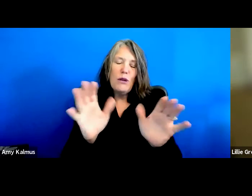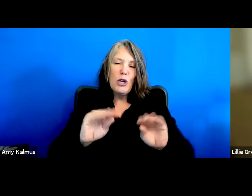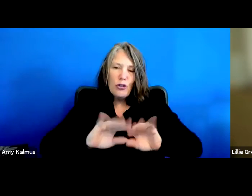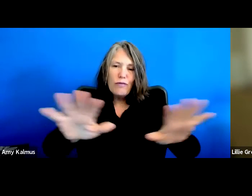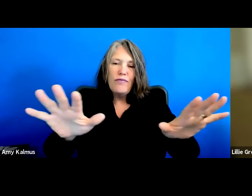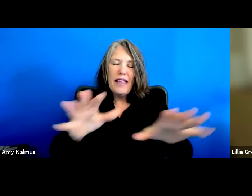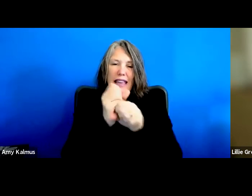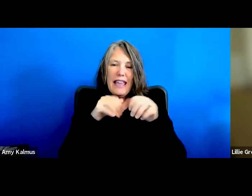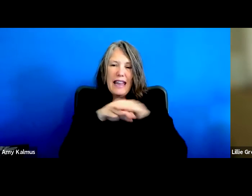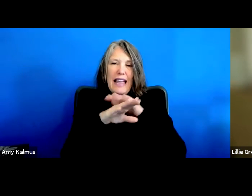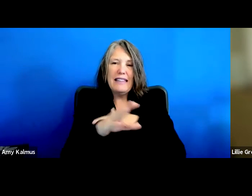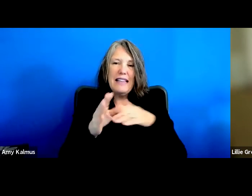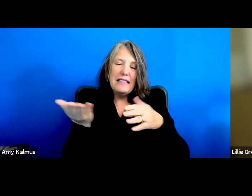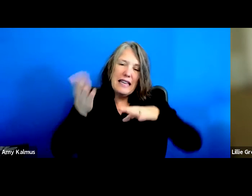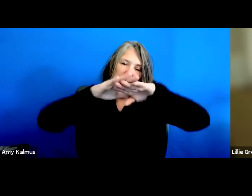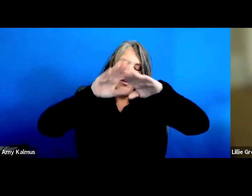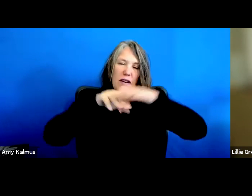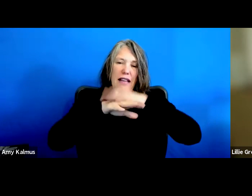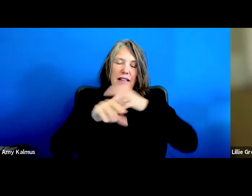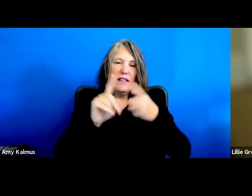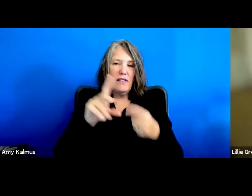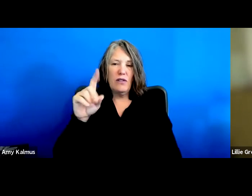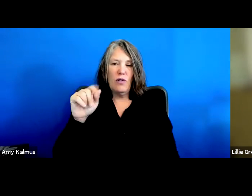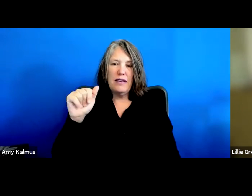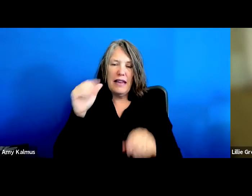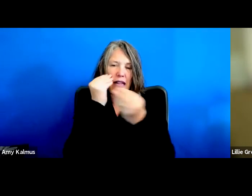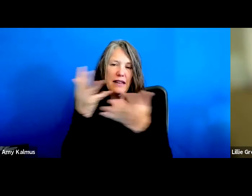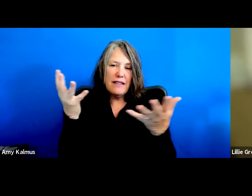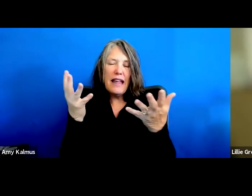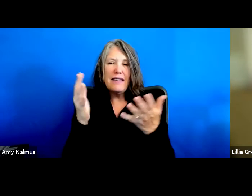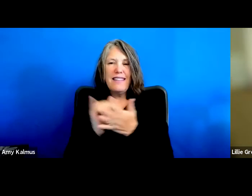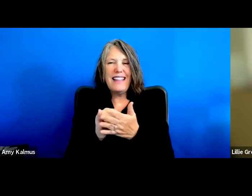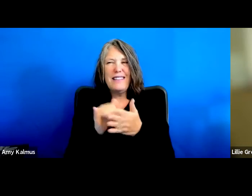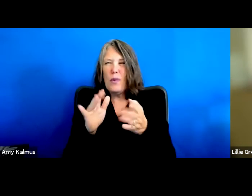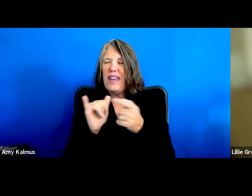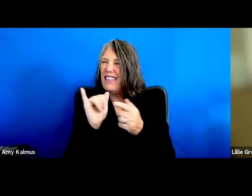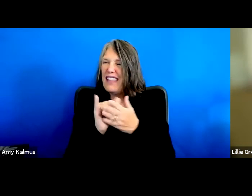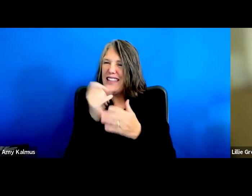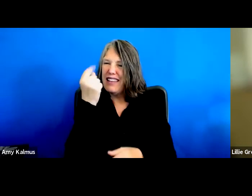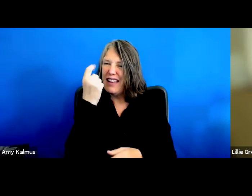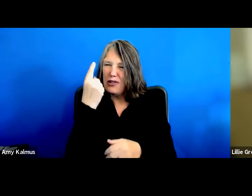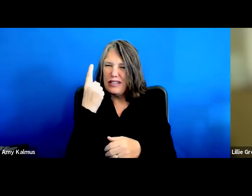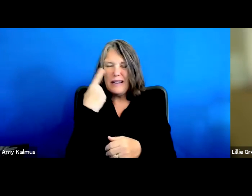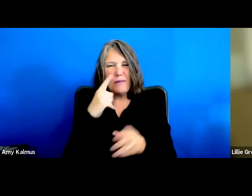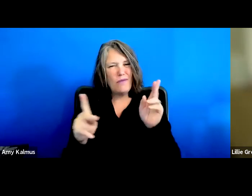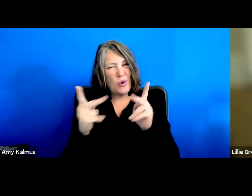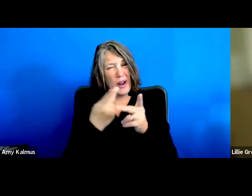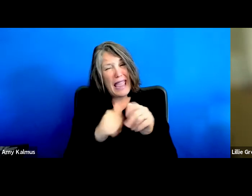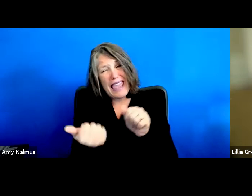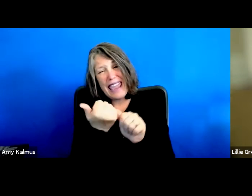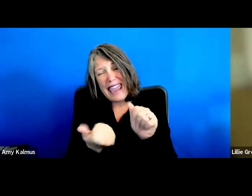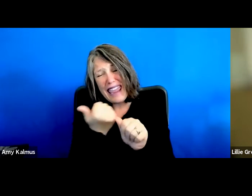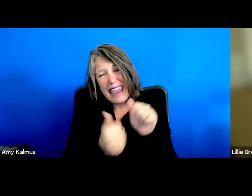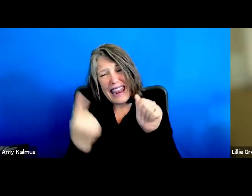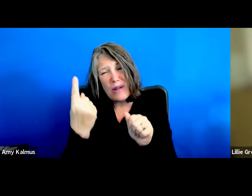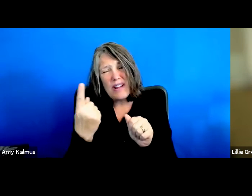get access, increase access to those data sets in a way that's like understandable for anyone, because a